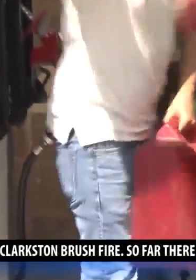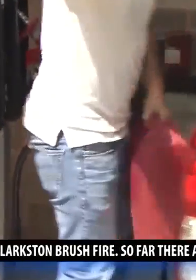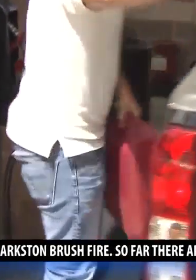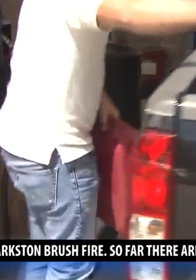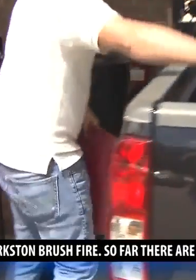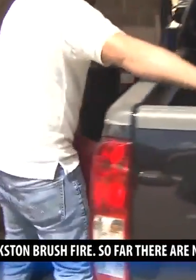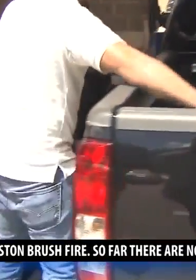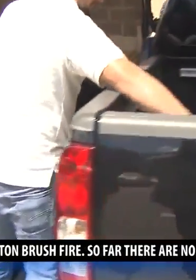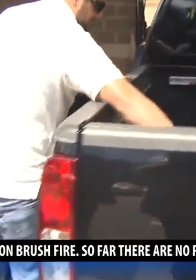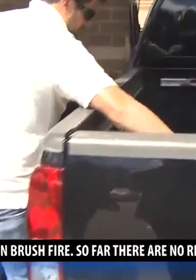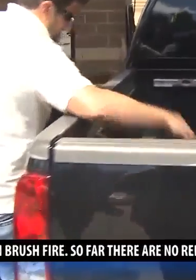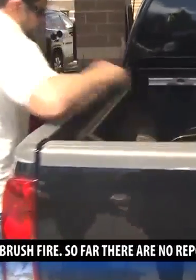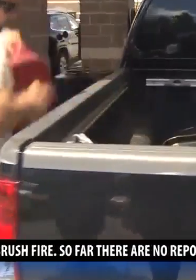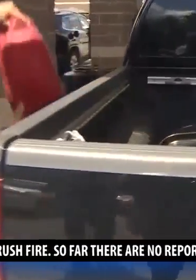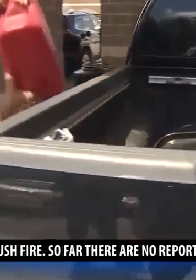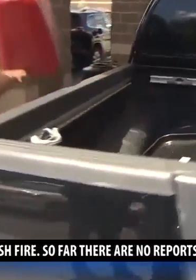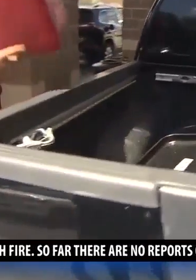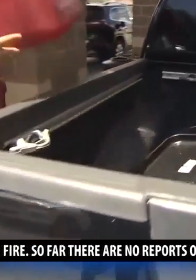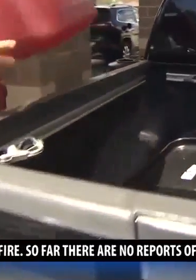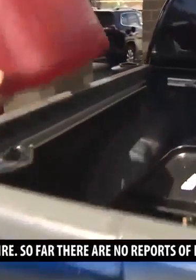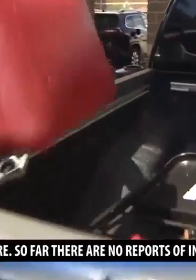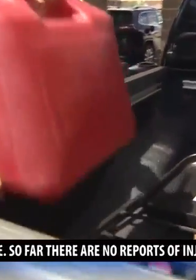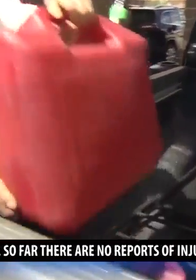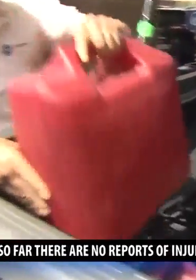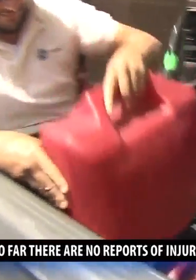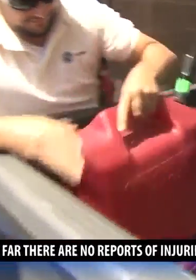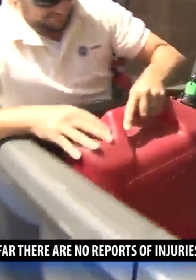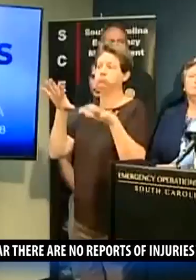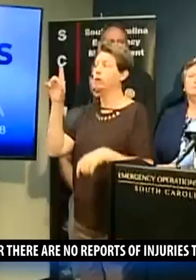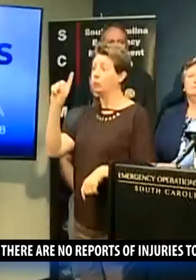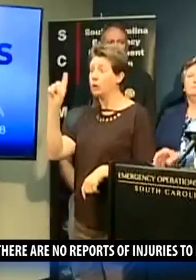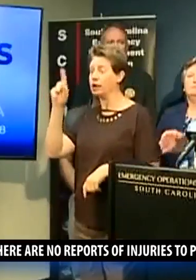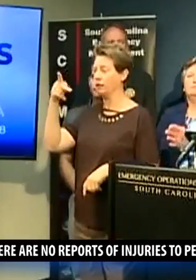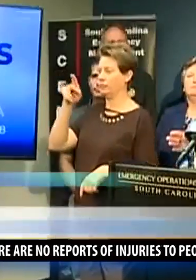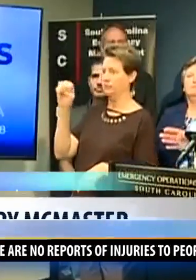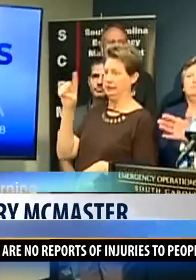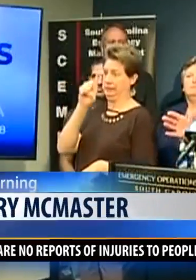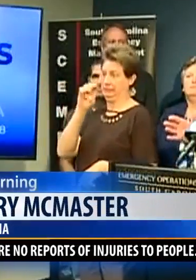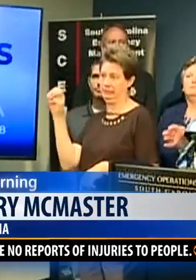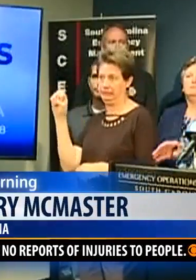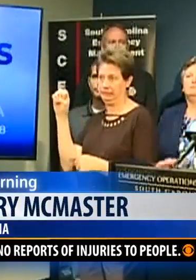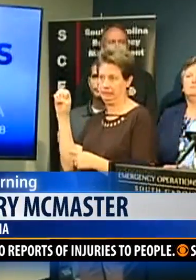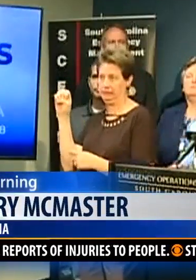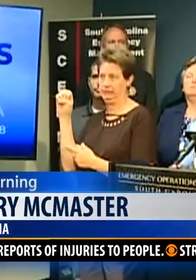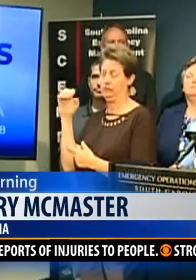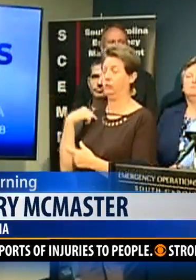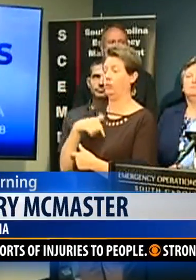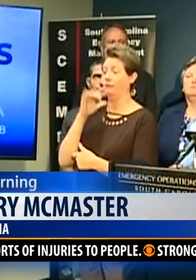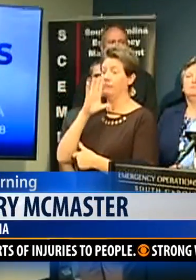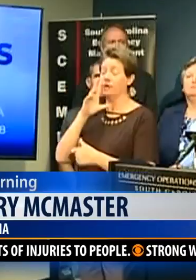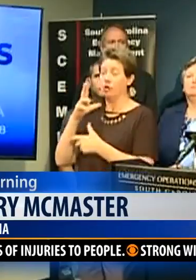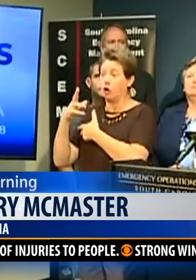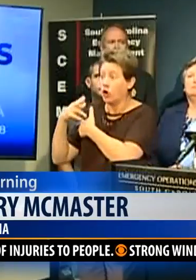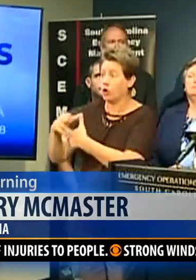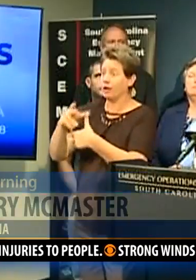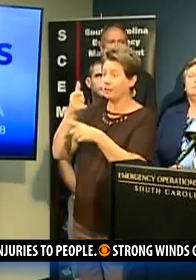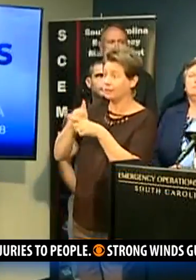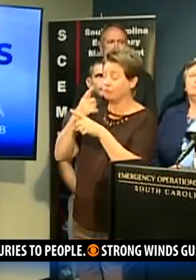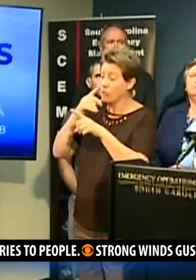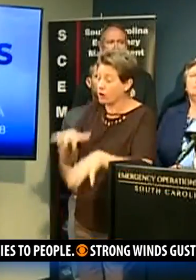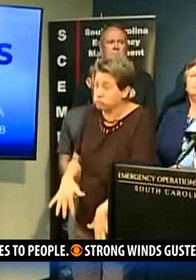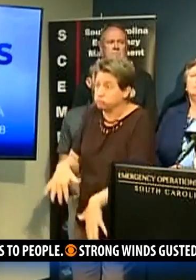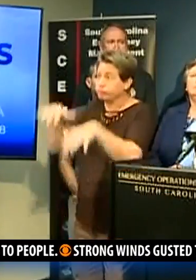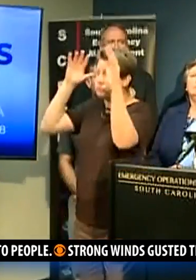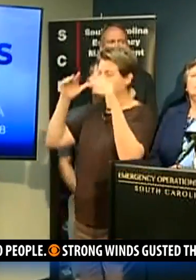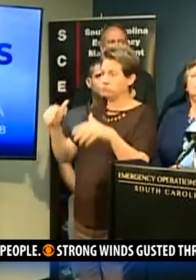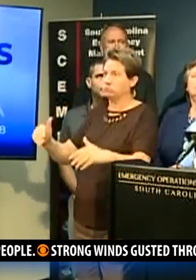with up to a foot of rain predicted, it may be difficult to escape the danger. We've got the hurricane and the surge, which may be as high as 10 feet, may